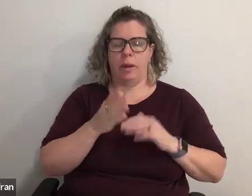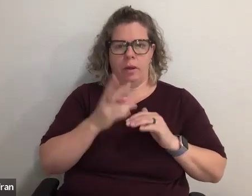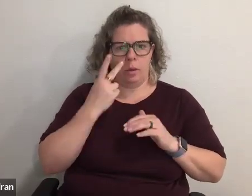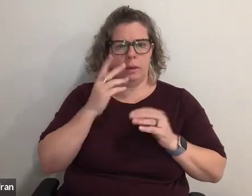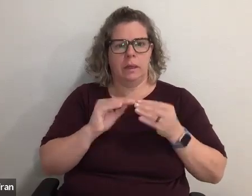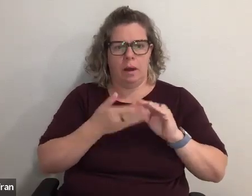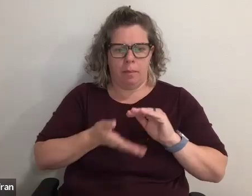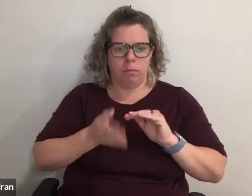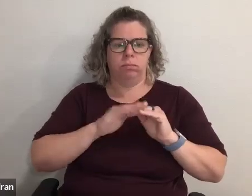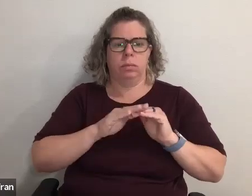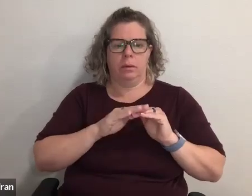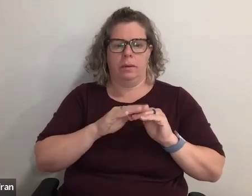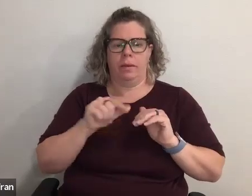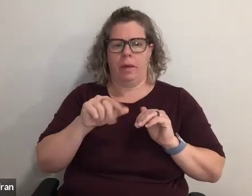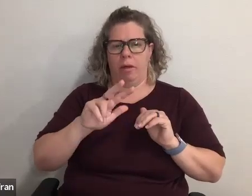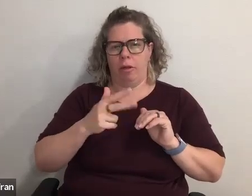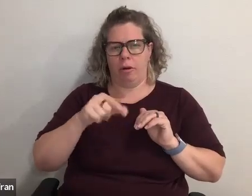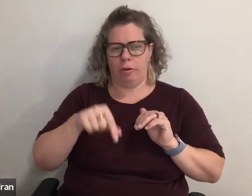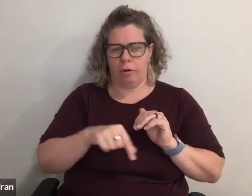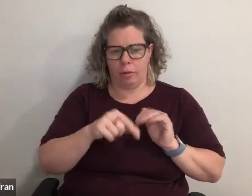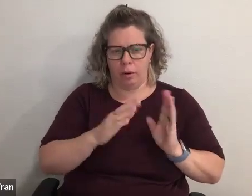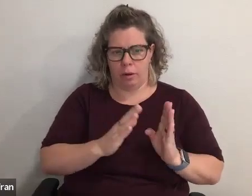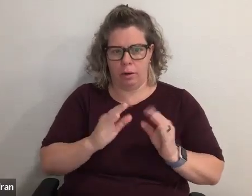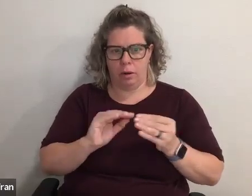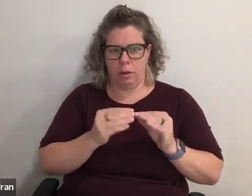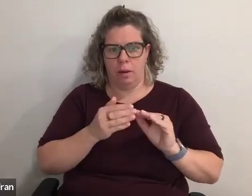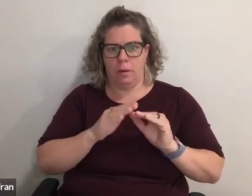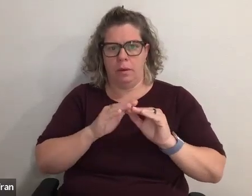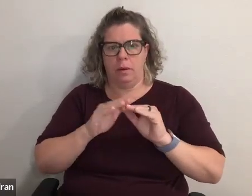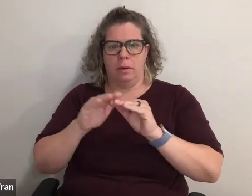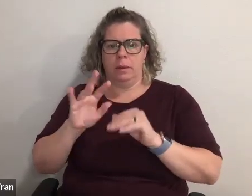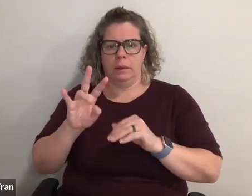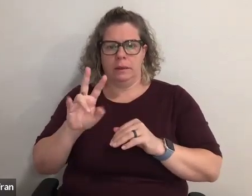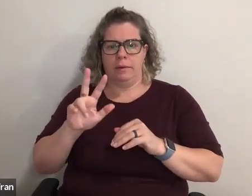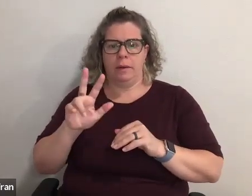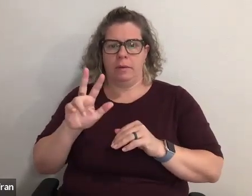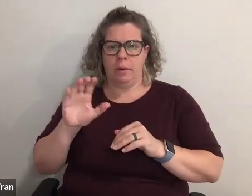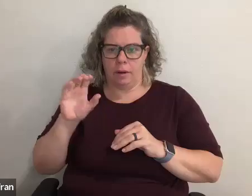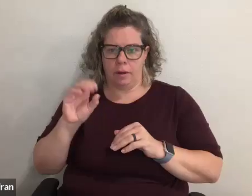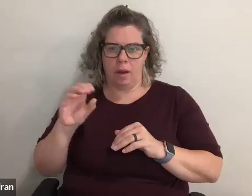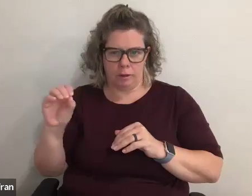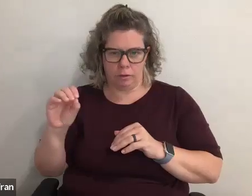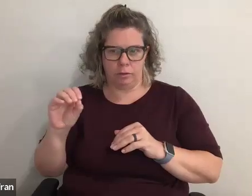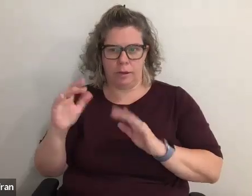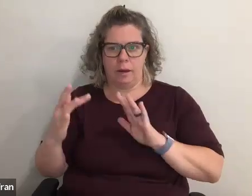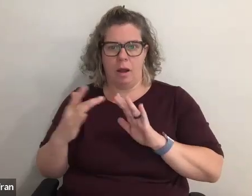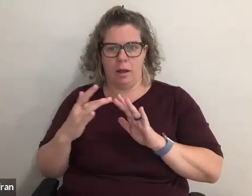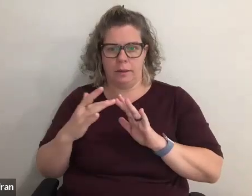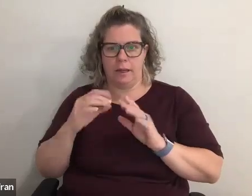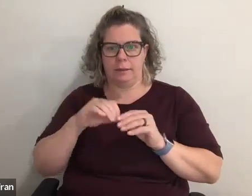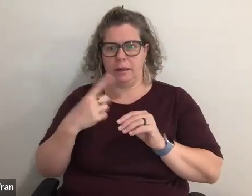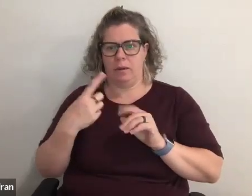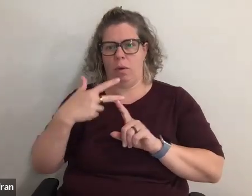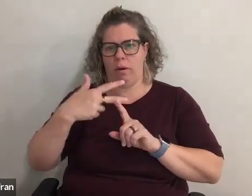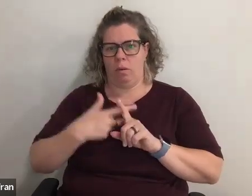contacts during that quarter. And then we've increased to about 7,300 contacts a quarter and leveled off